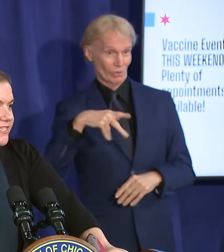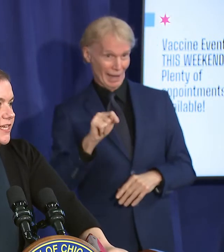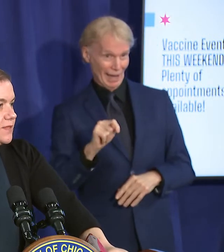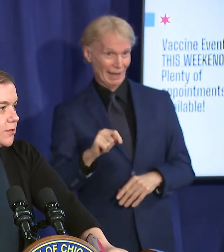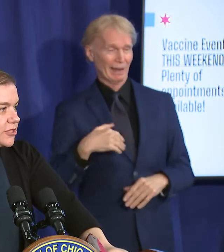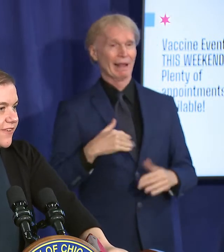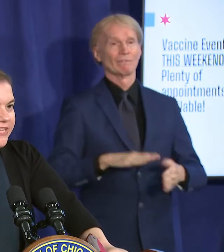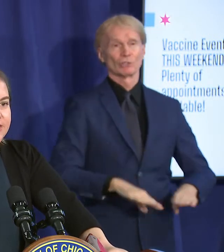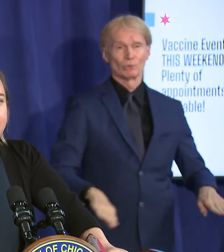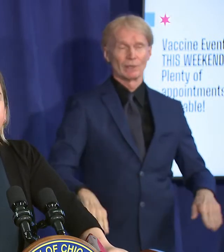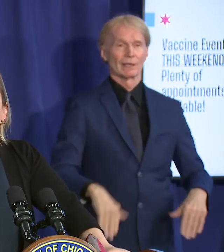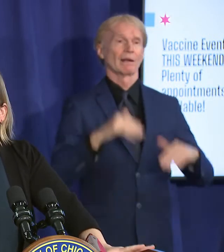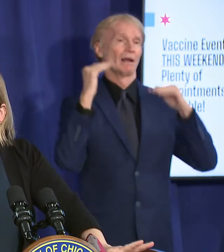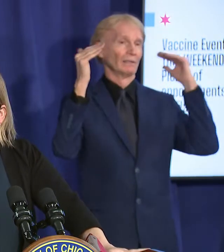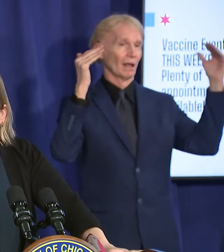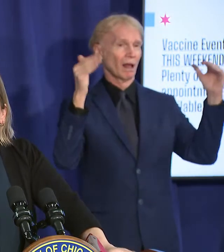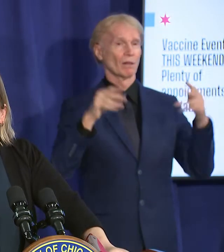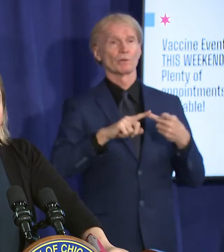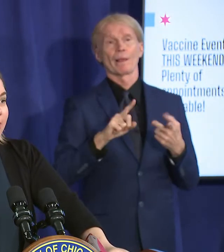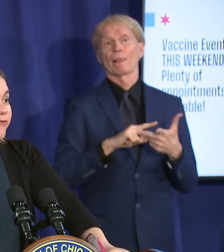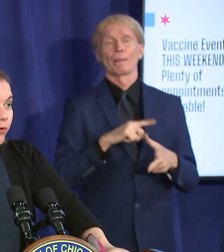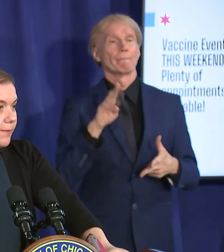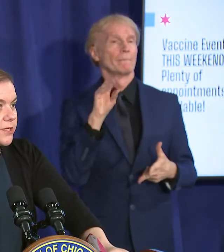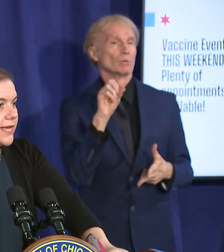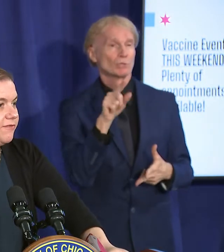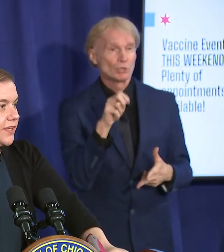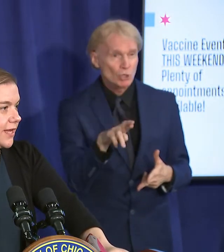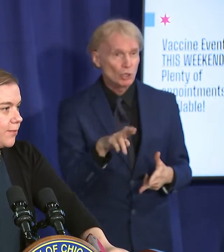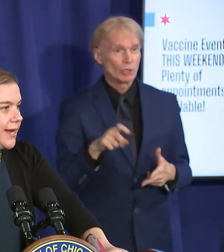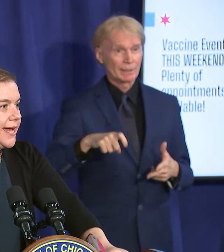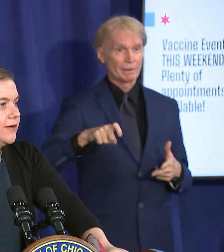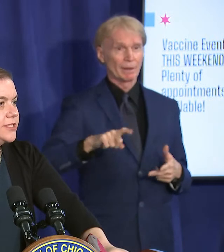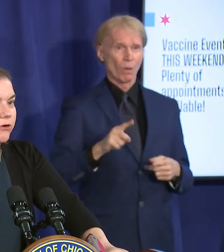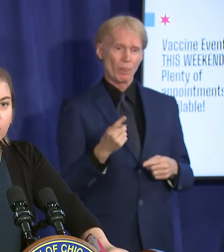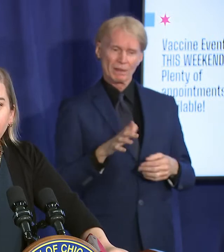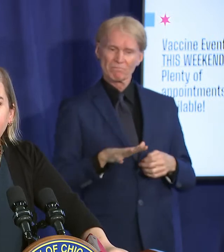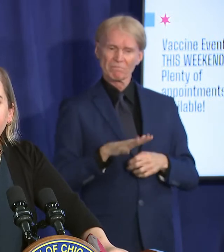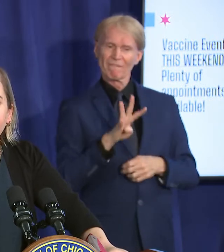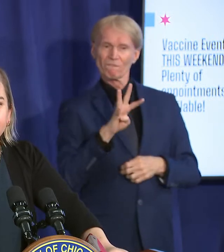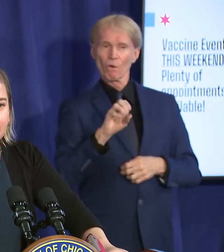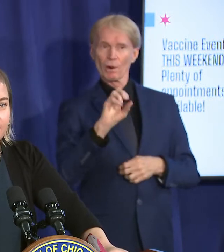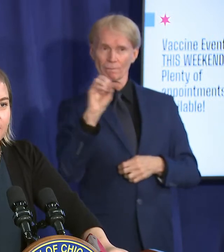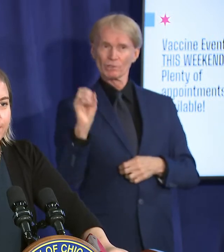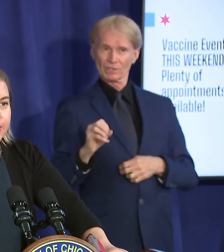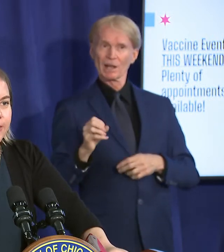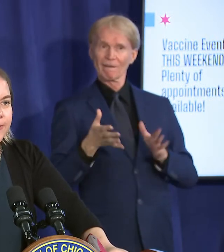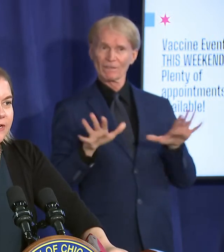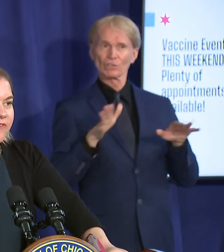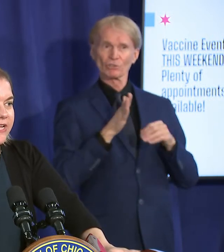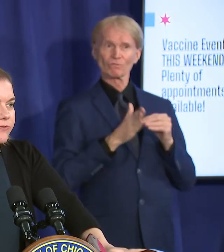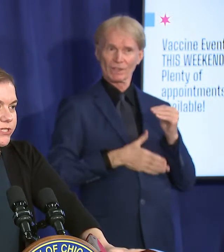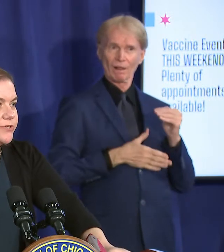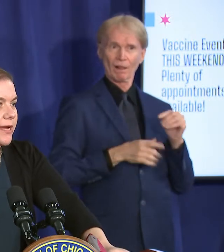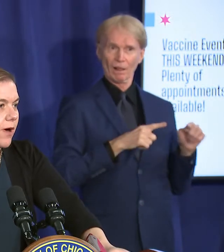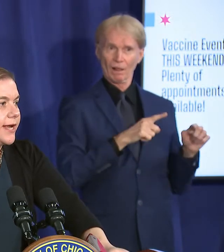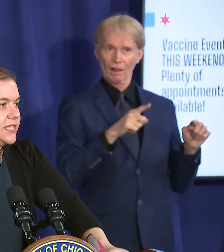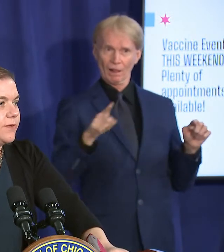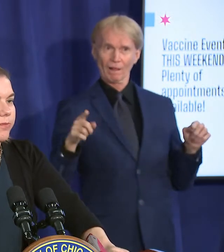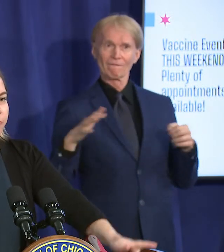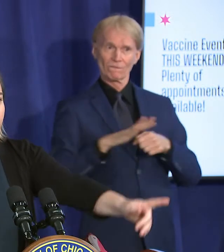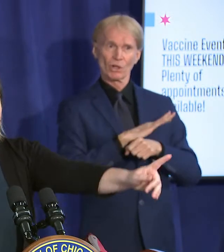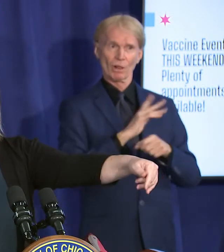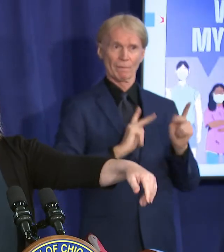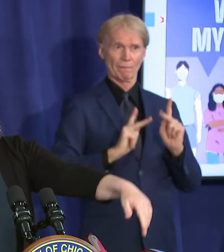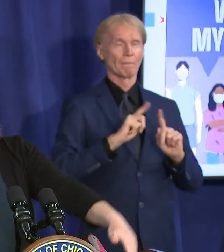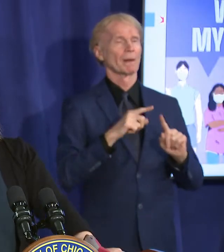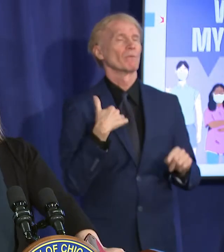adult vaccines, booster vaccines. These are only about 40% filled up right now, so go ahead and sign up in advance. We do take walk-ins,